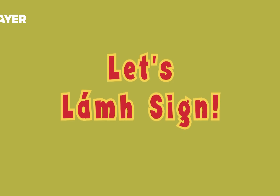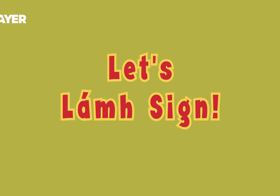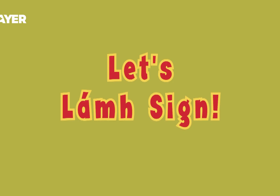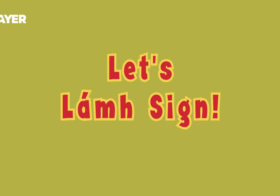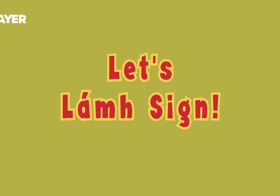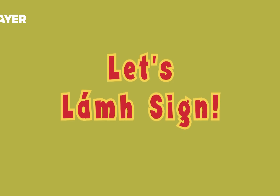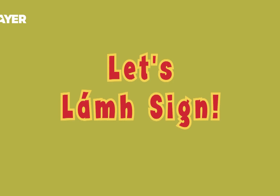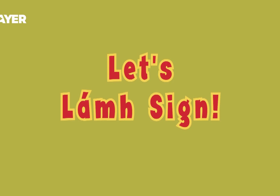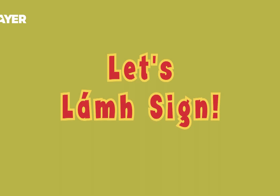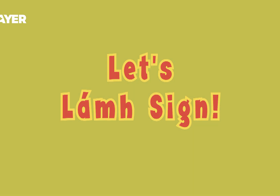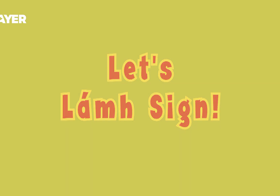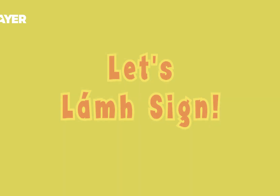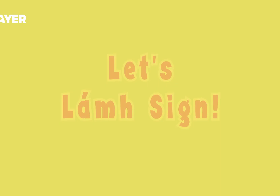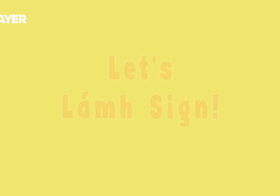Let's love sign.